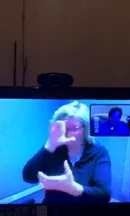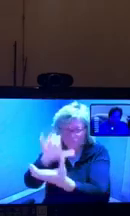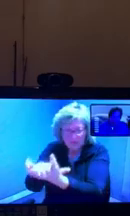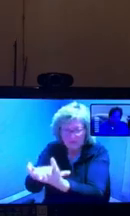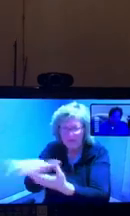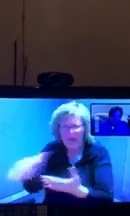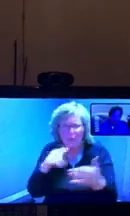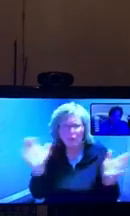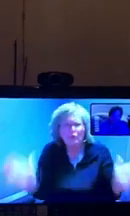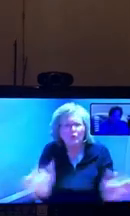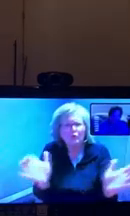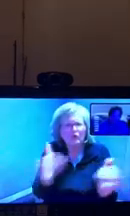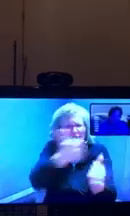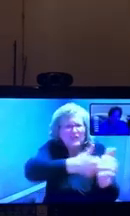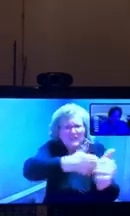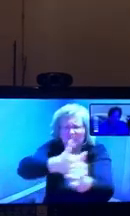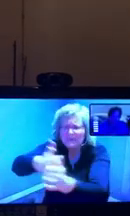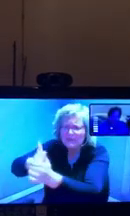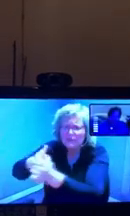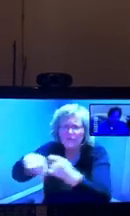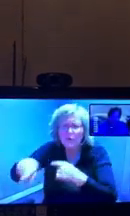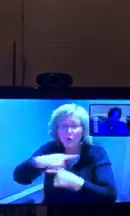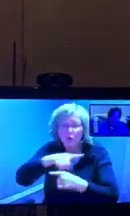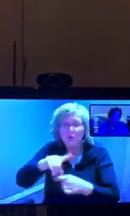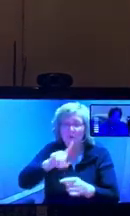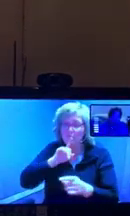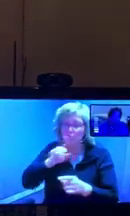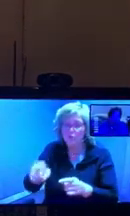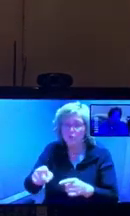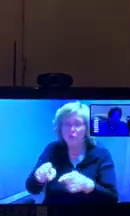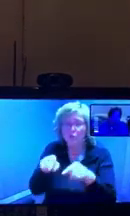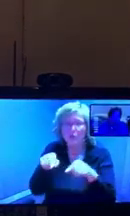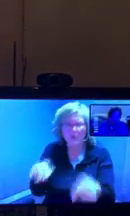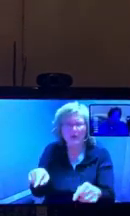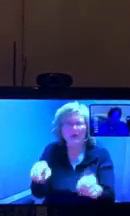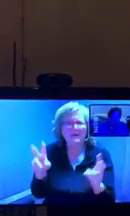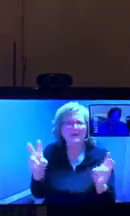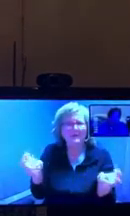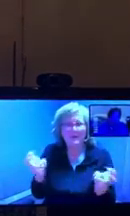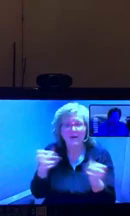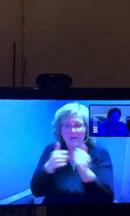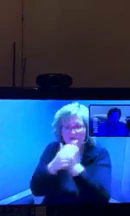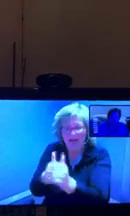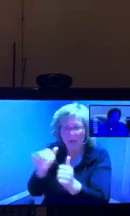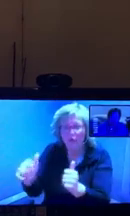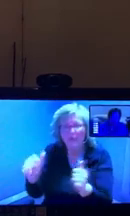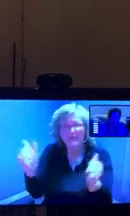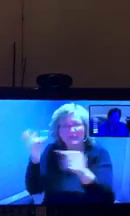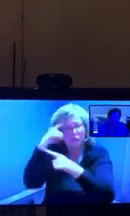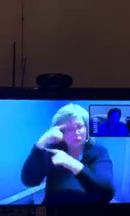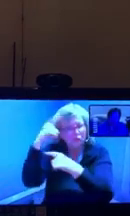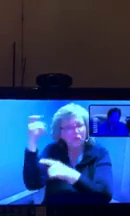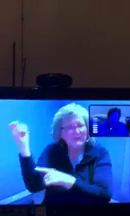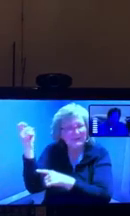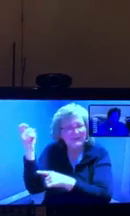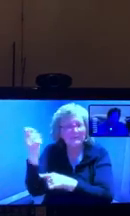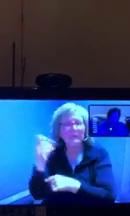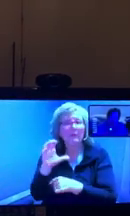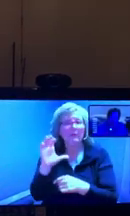and every one of you, if you sell out to this dream, you sell out to this campaign, you know what? The byproduct is truly what Fred